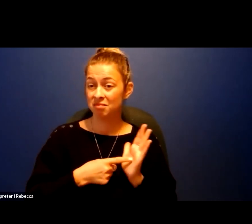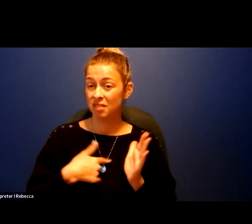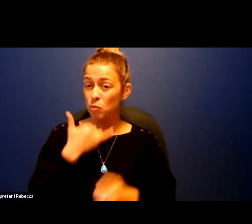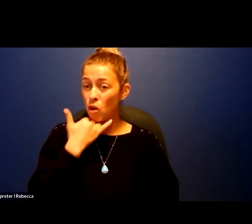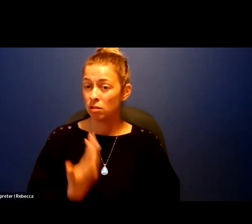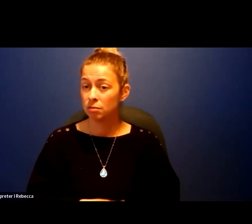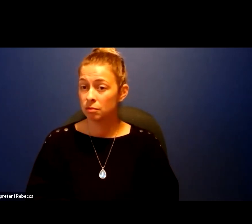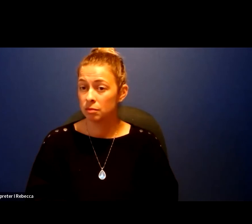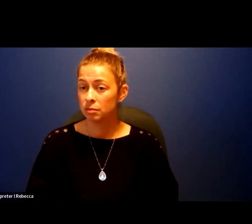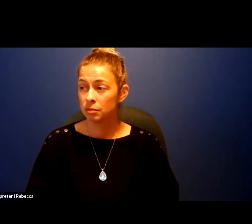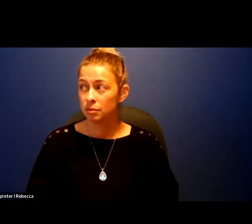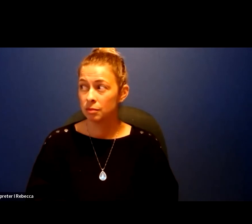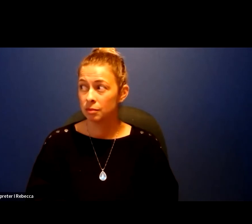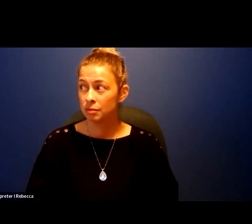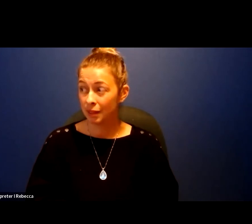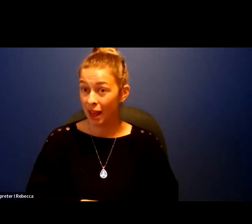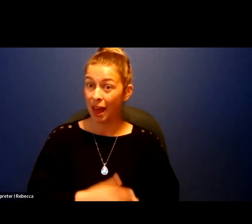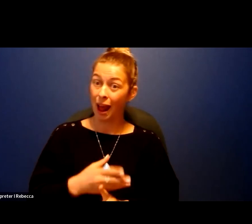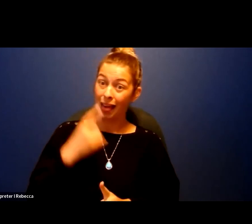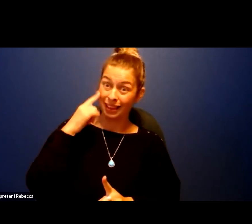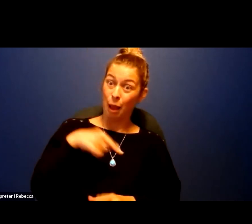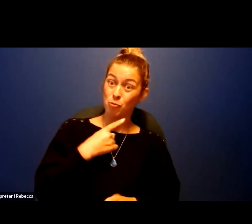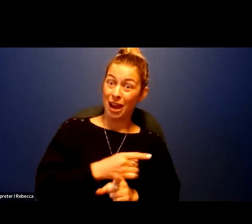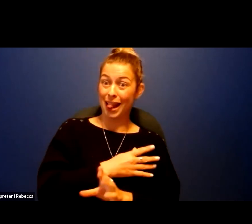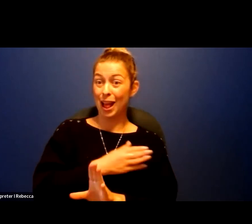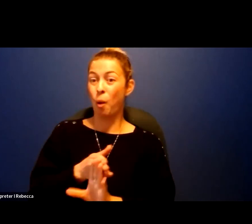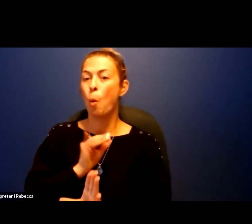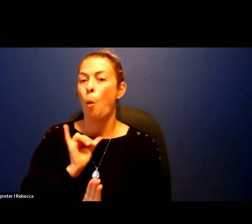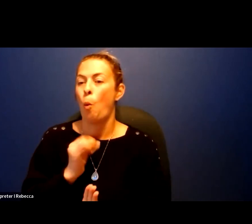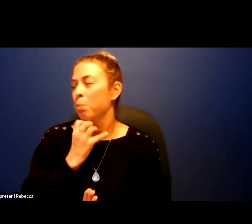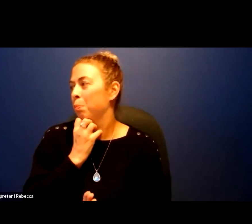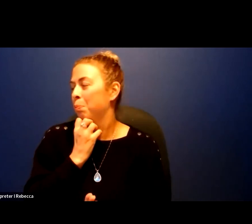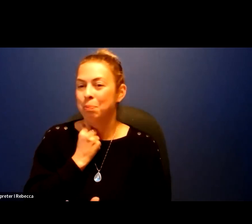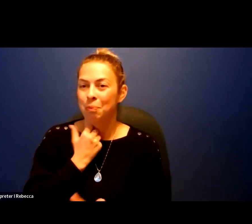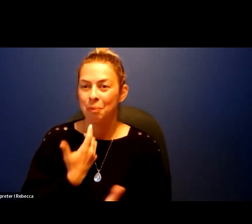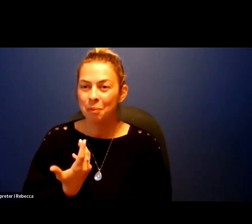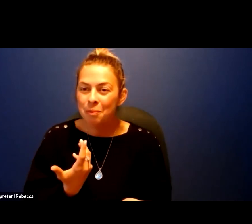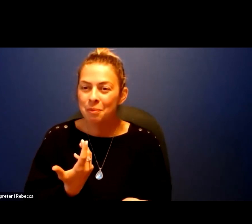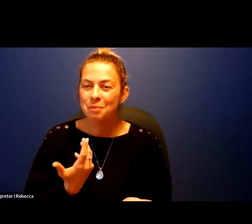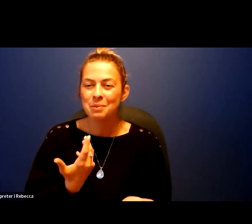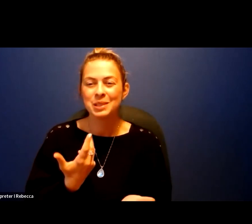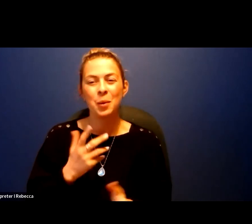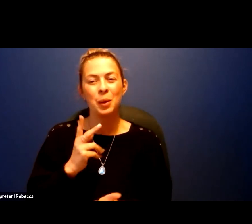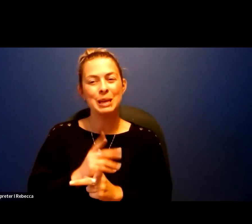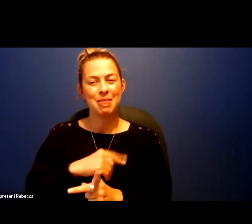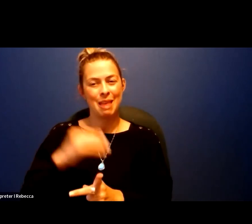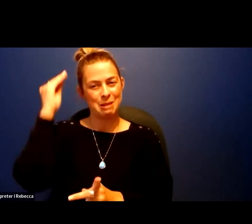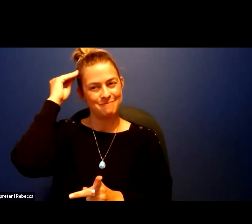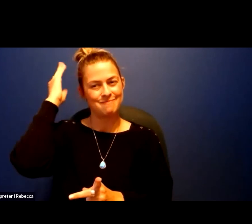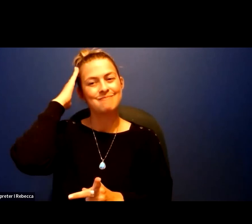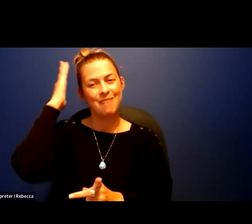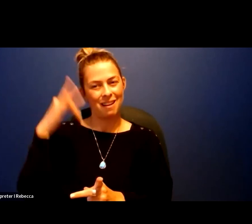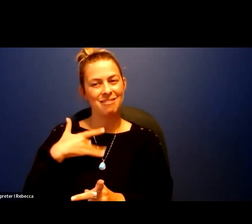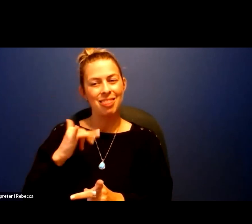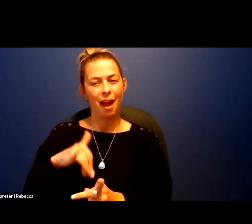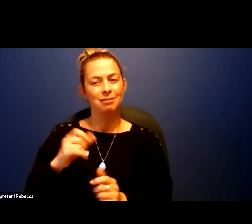And it feels just like being right until I realize that. And so coming out of that humility and understanding, I think can go a